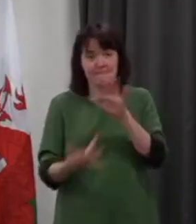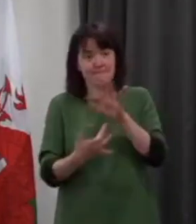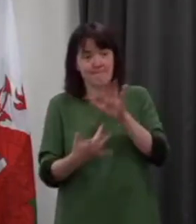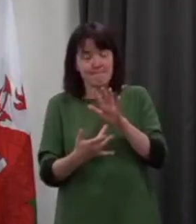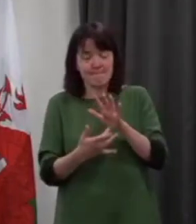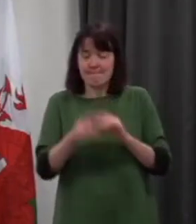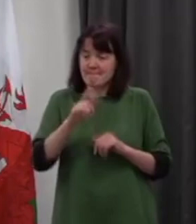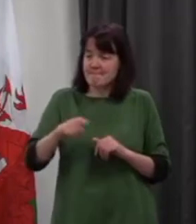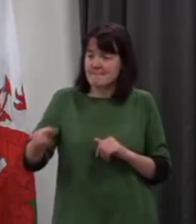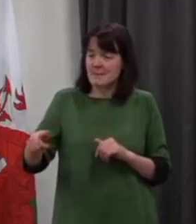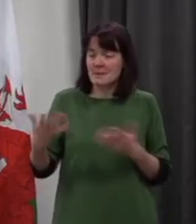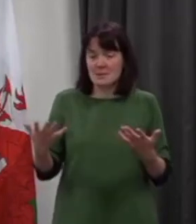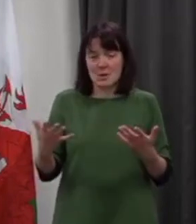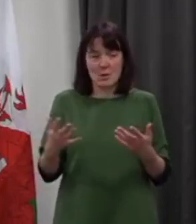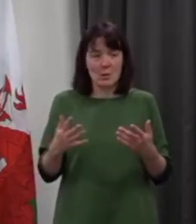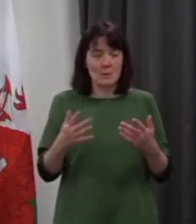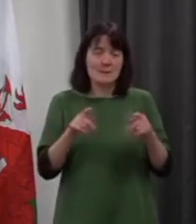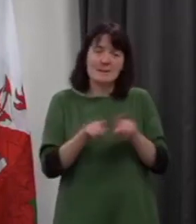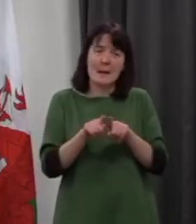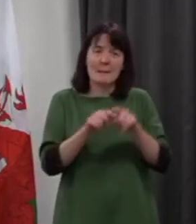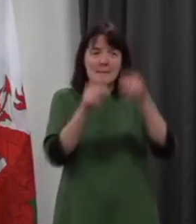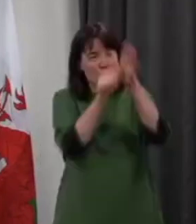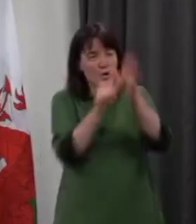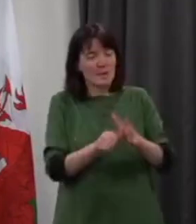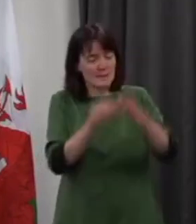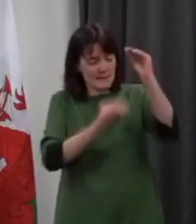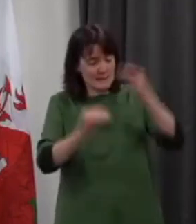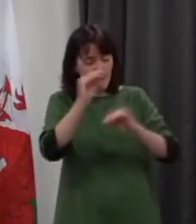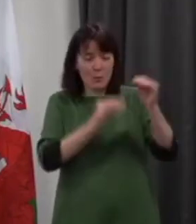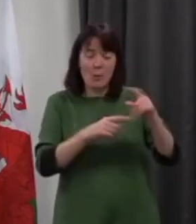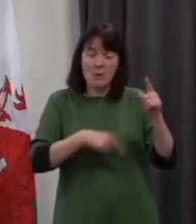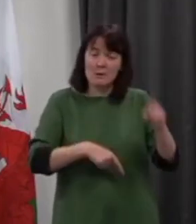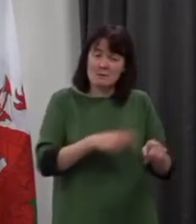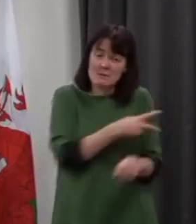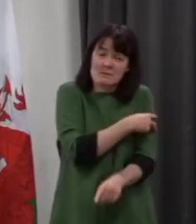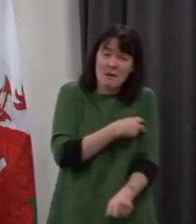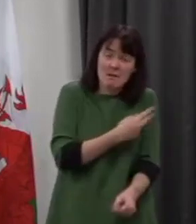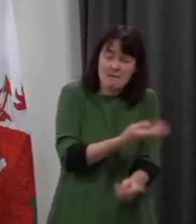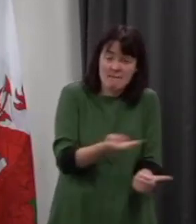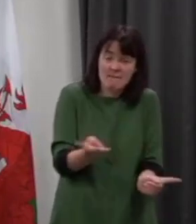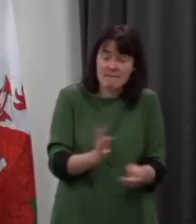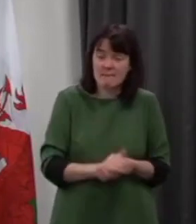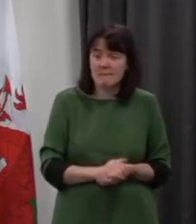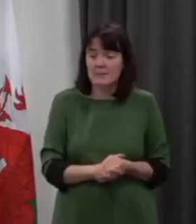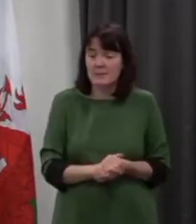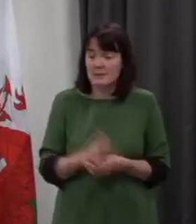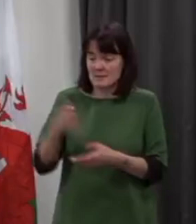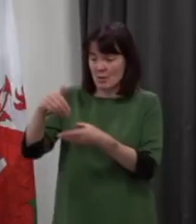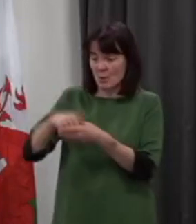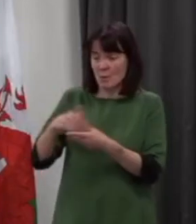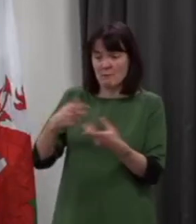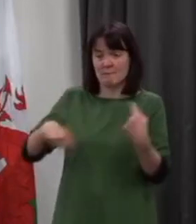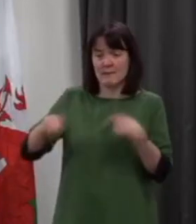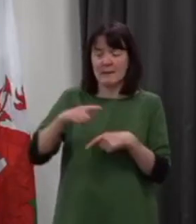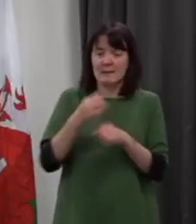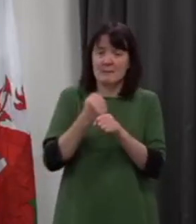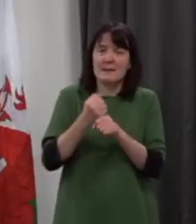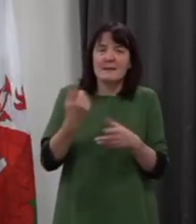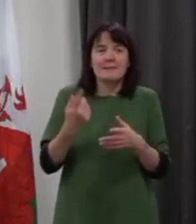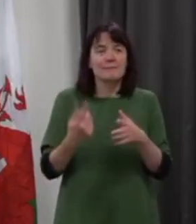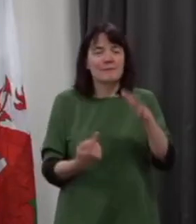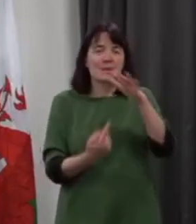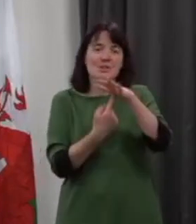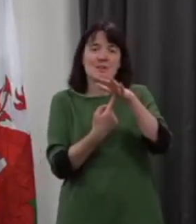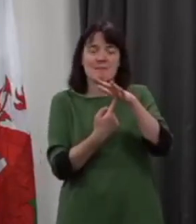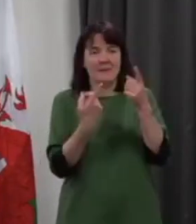as that we're prioritising workers, for example, if the Chief Exec of NHS Wales were in the same position